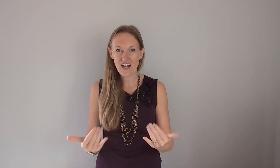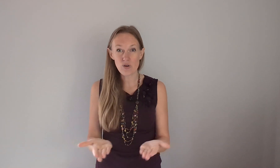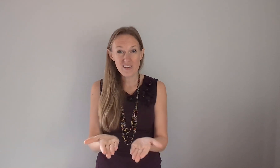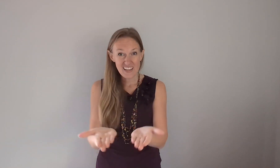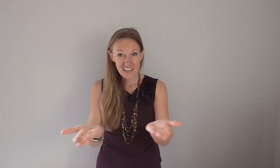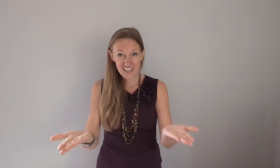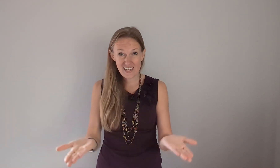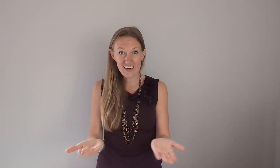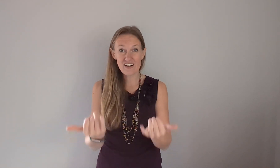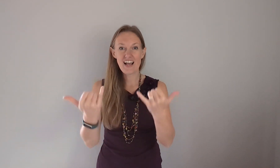now,